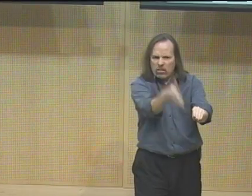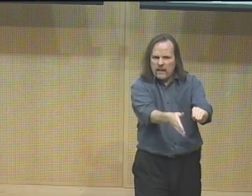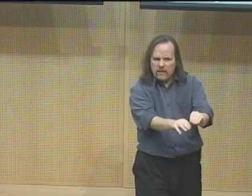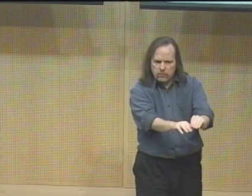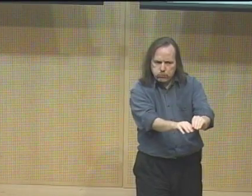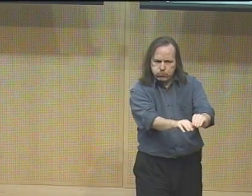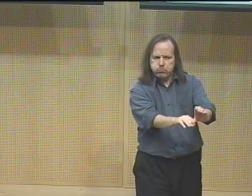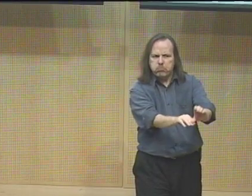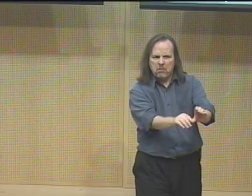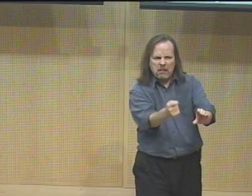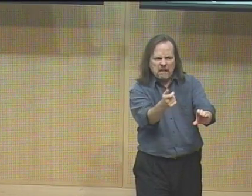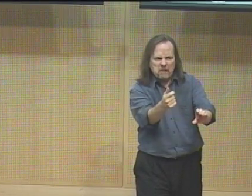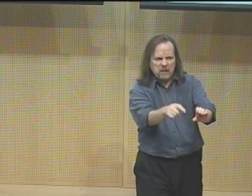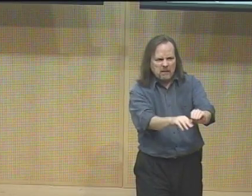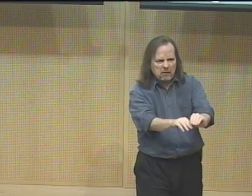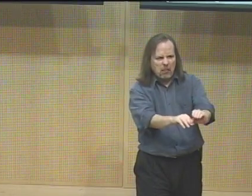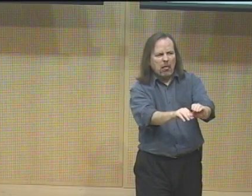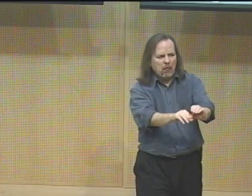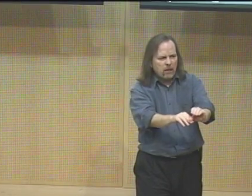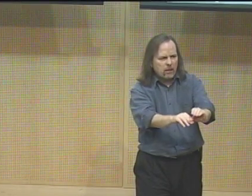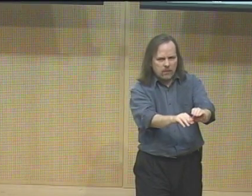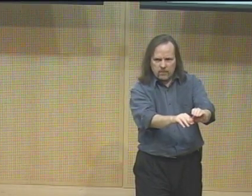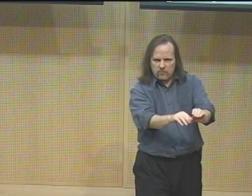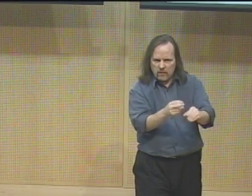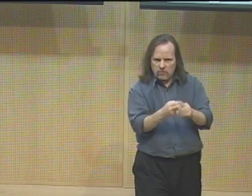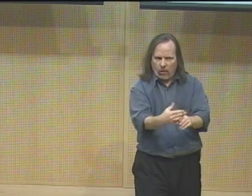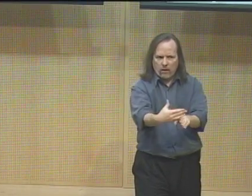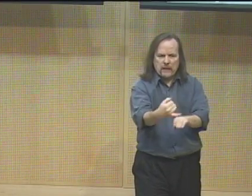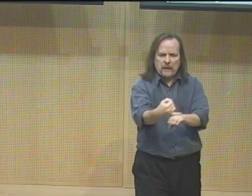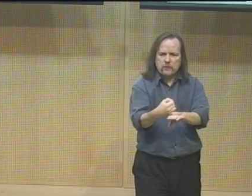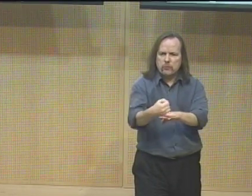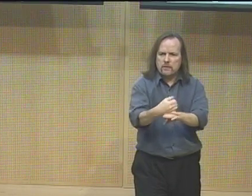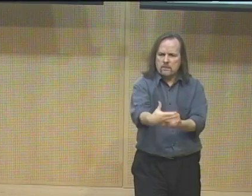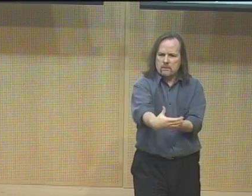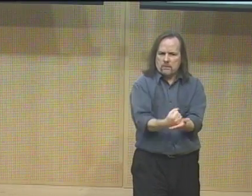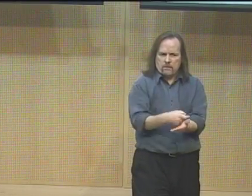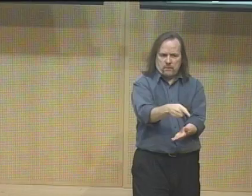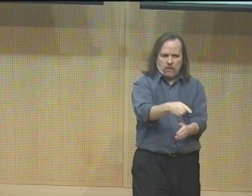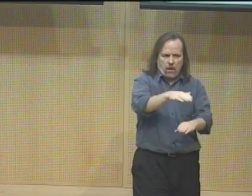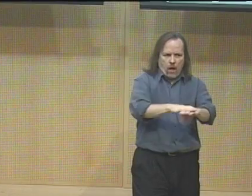money in an account, and you earn something called interest.